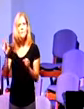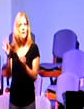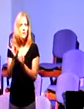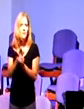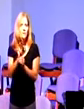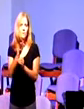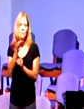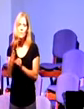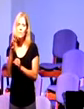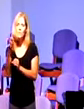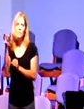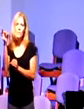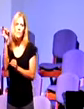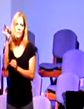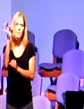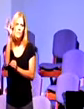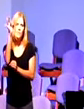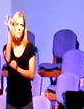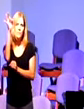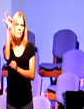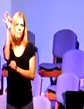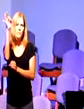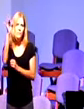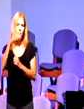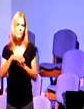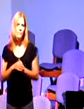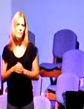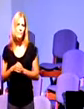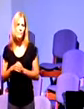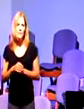with my soul.